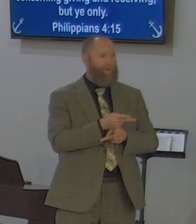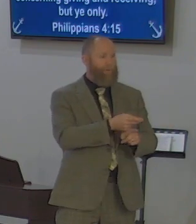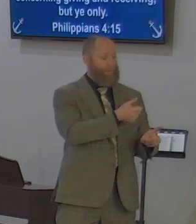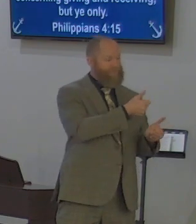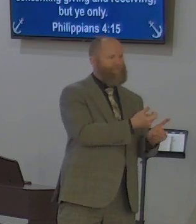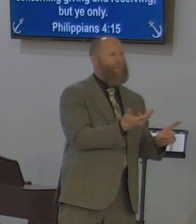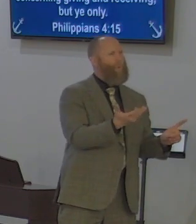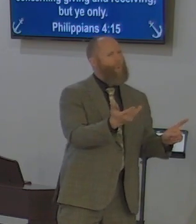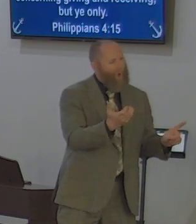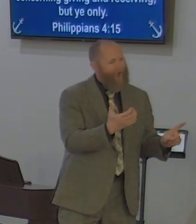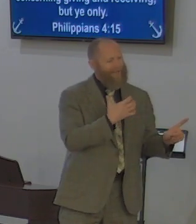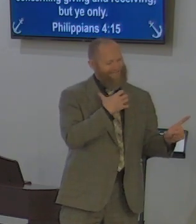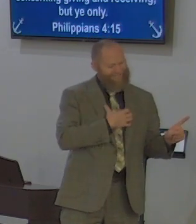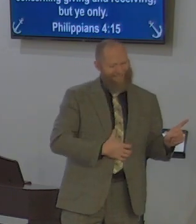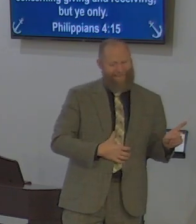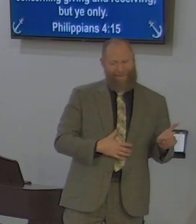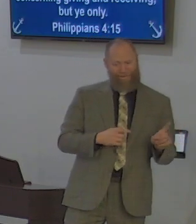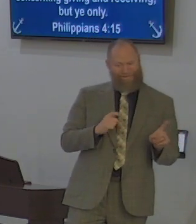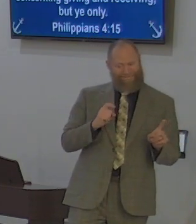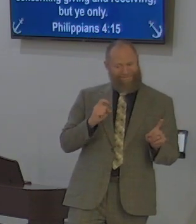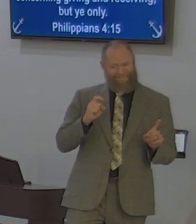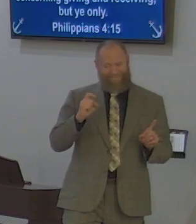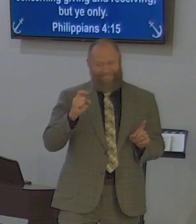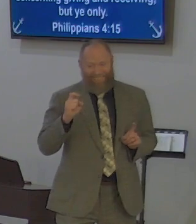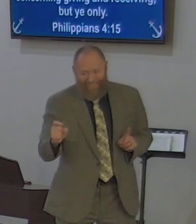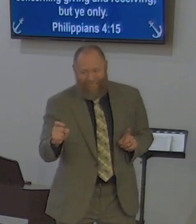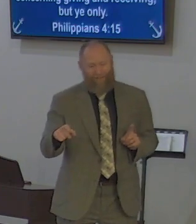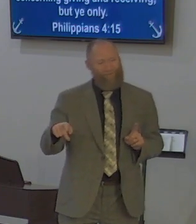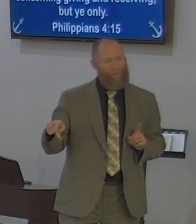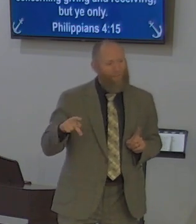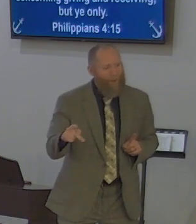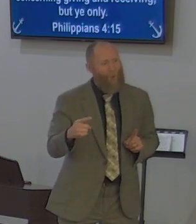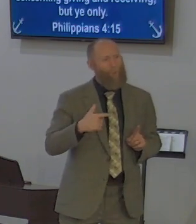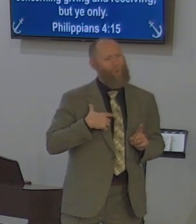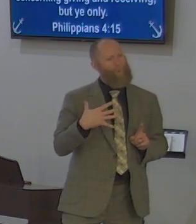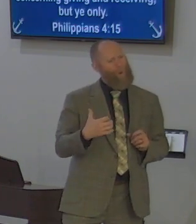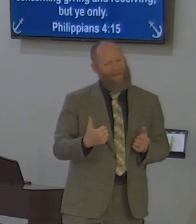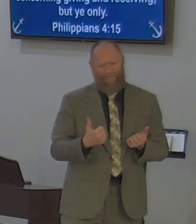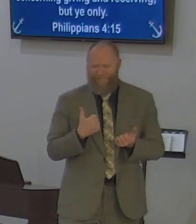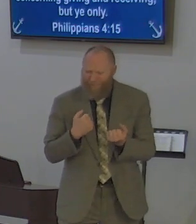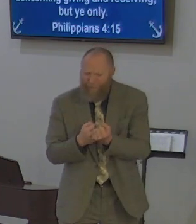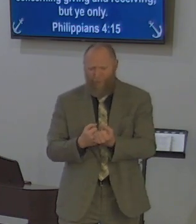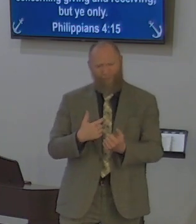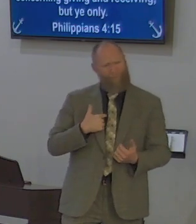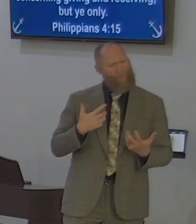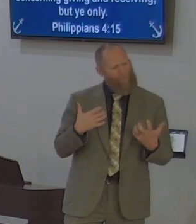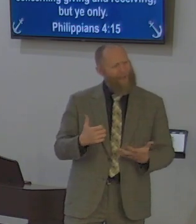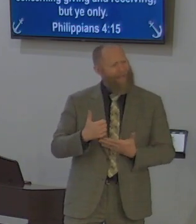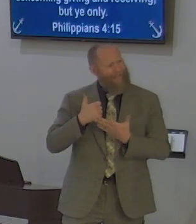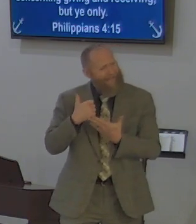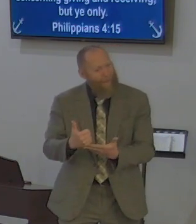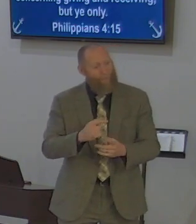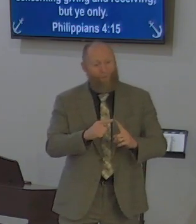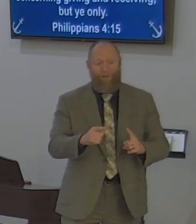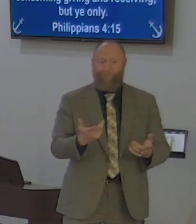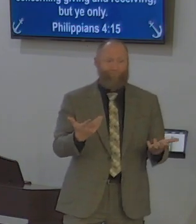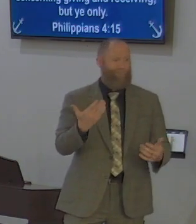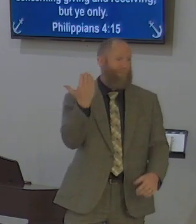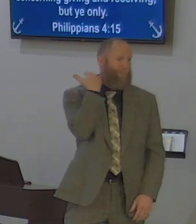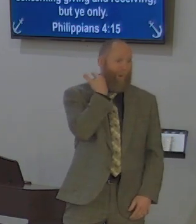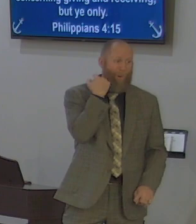had a want to send to Paul. They were saying every month, can't we just do something to help this along the way? They just were not able to.